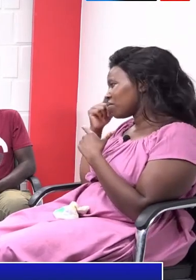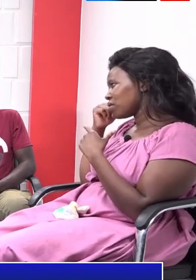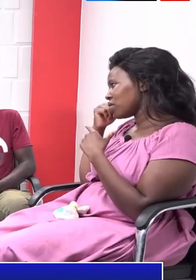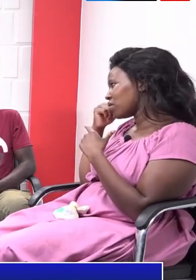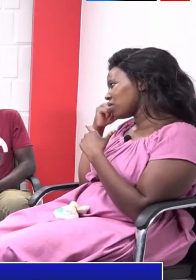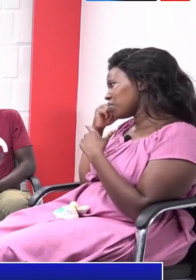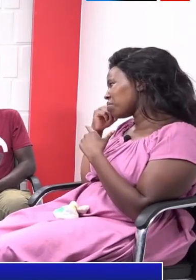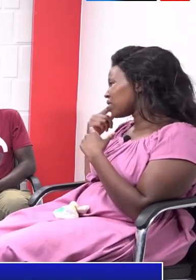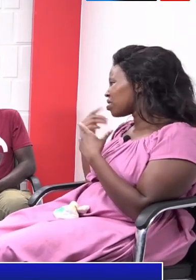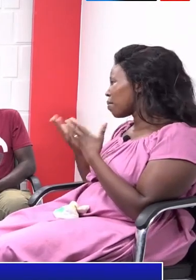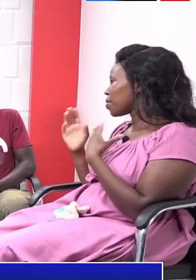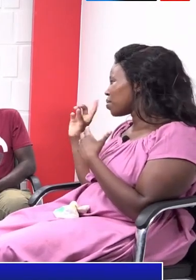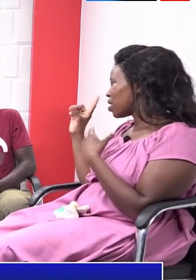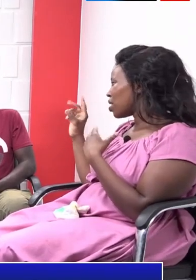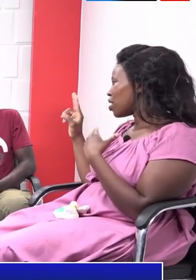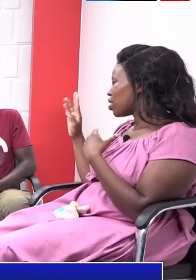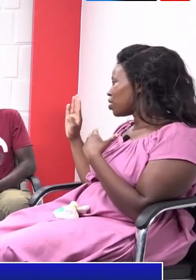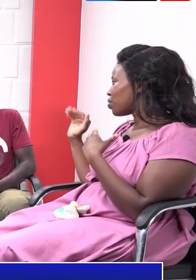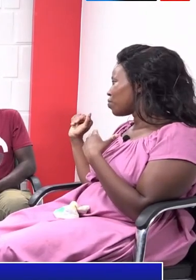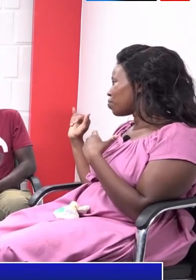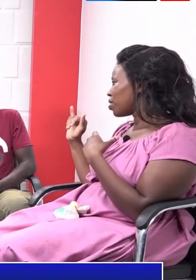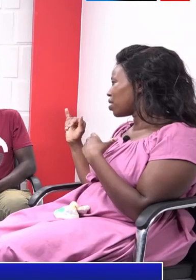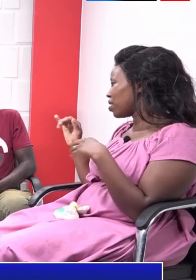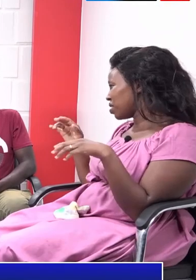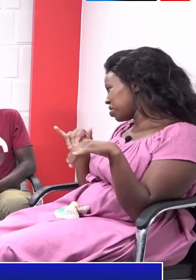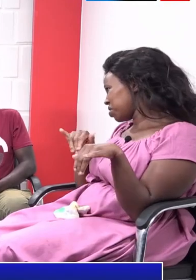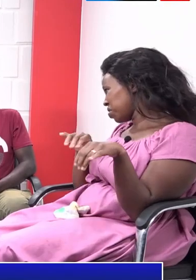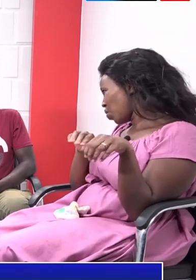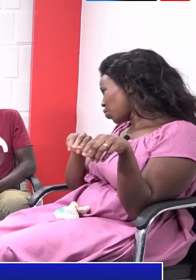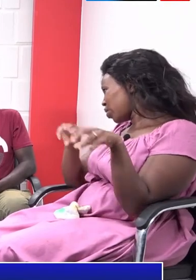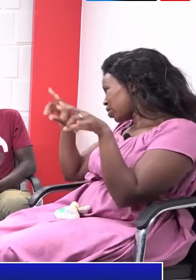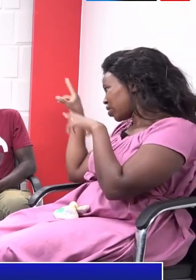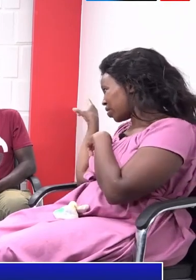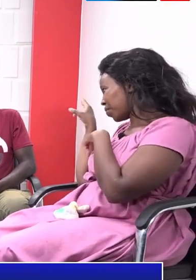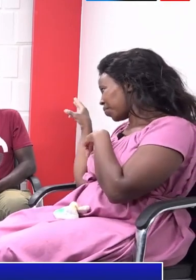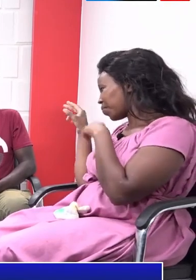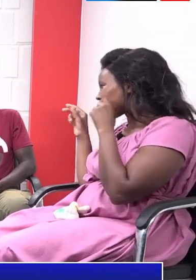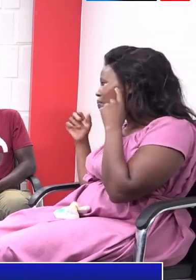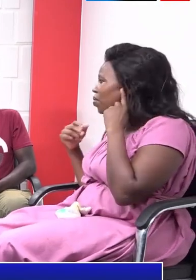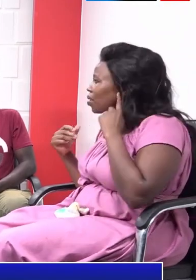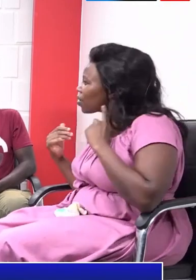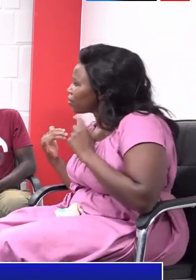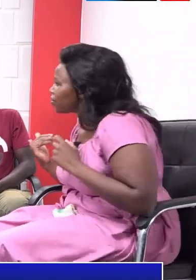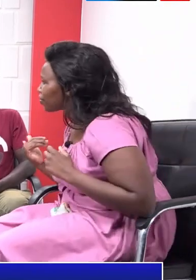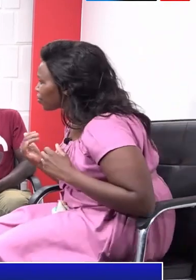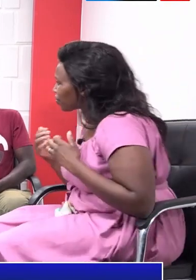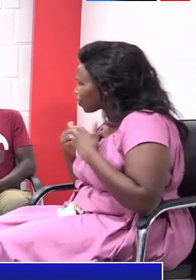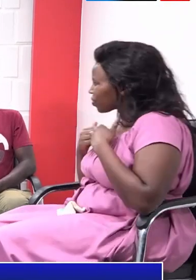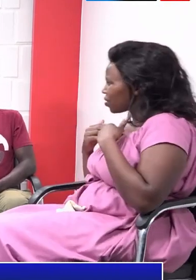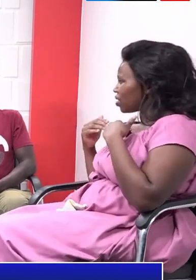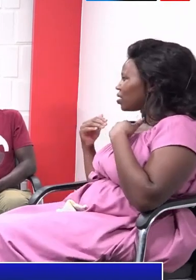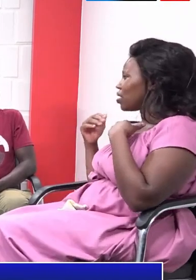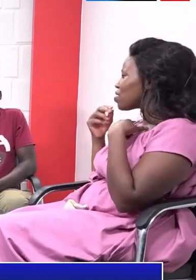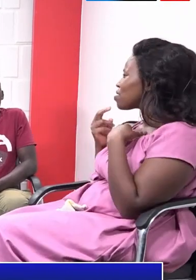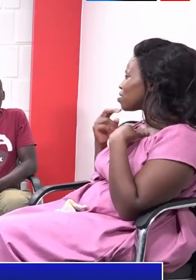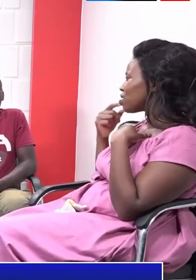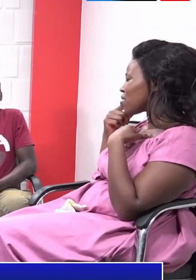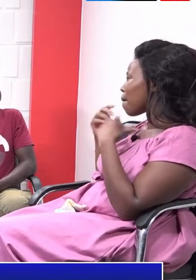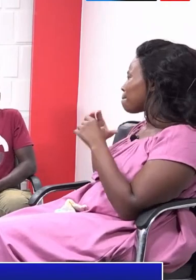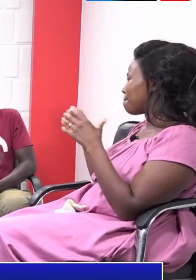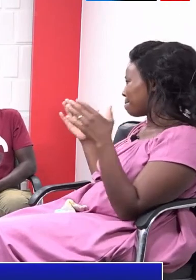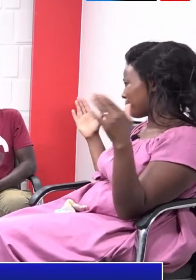but we do that a lot, including many people. So your wife supports that Very much. unajua unaweza kuwa mtu wa kupeana,